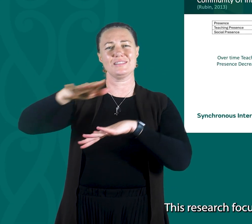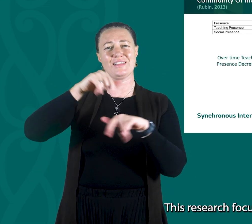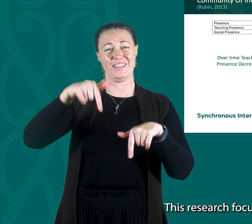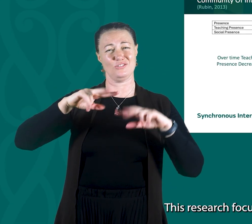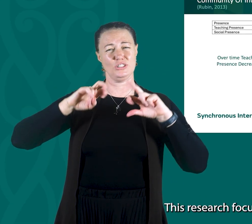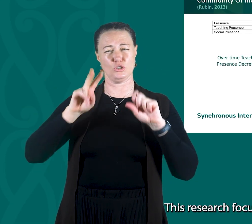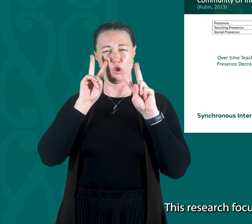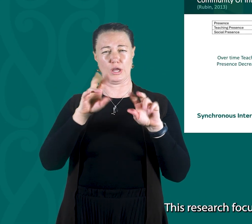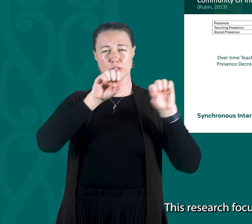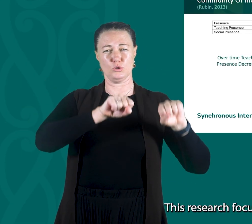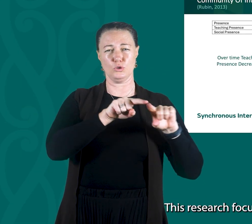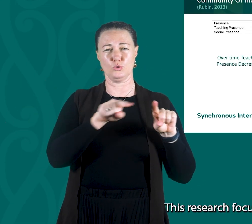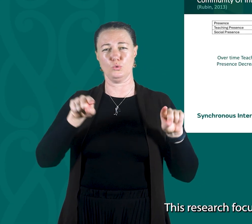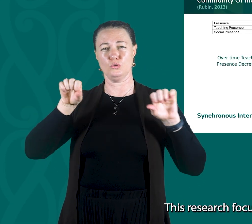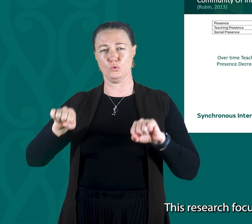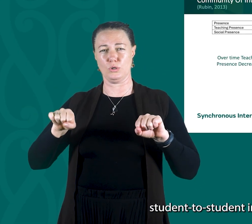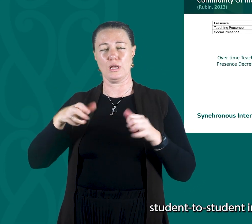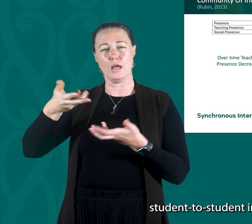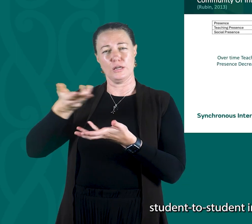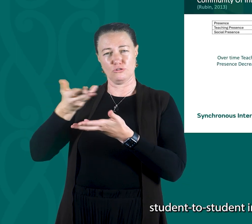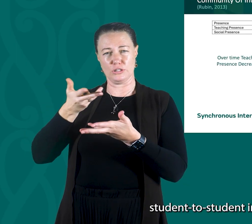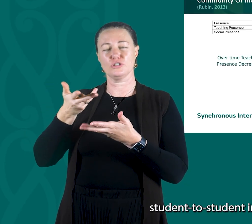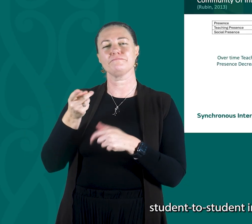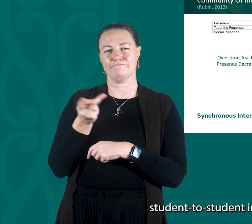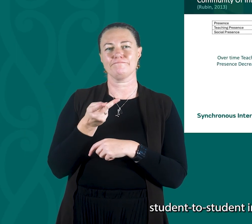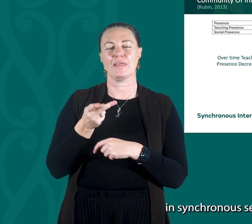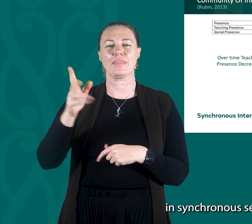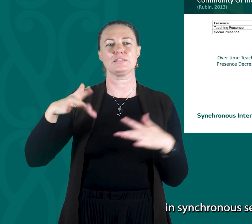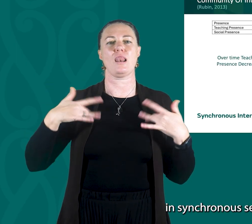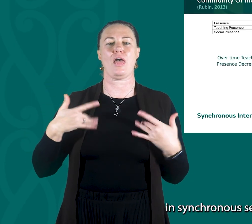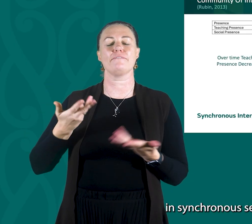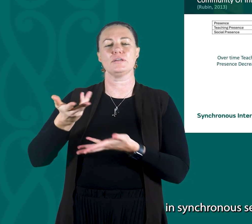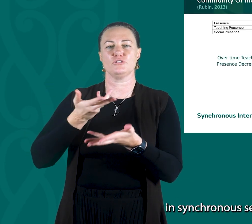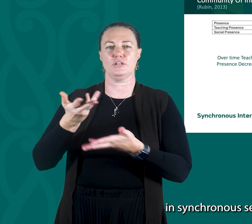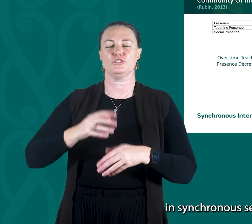This research focused on student-to-student interaction in synchronous settings.